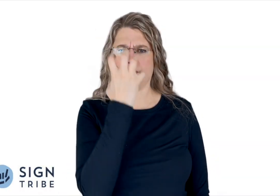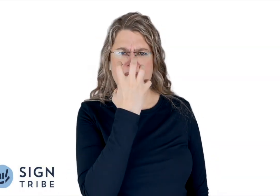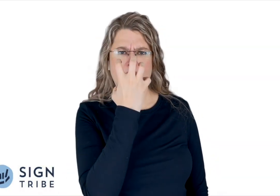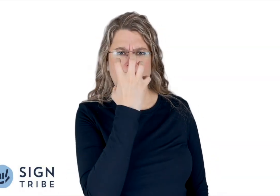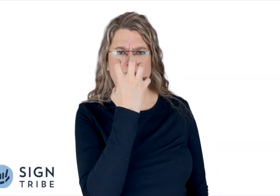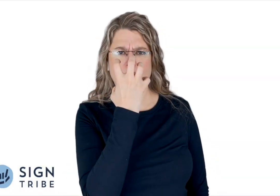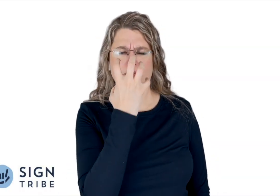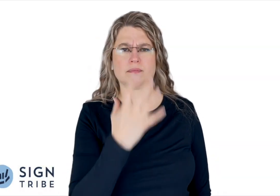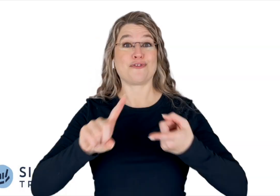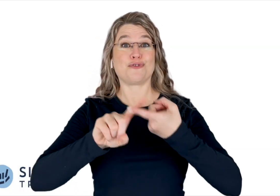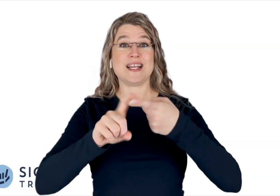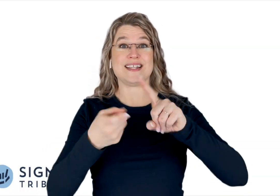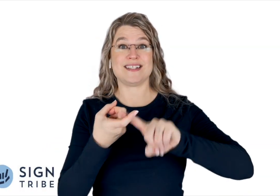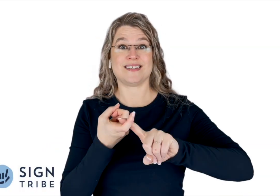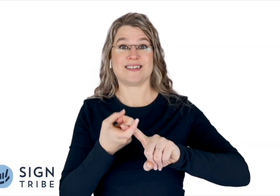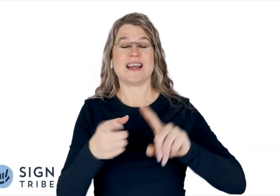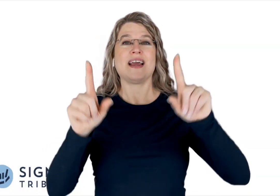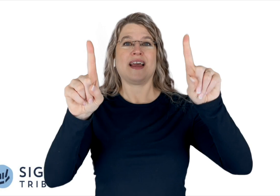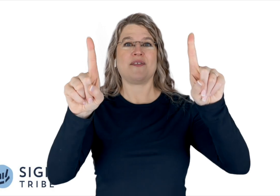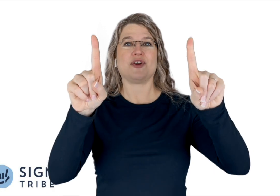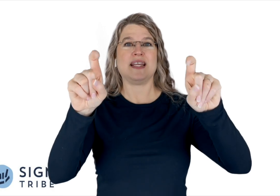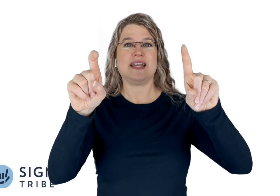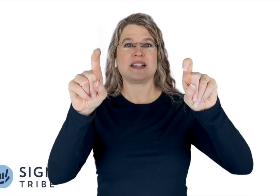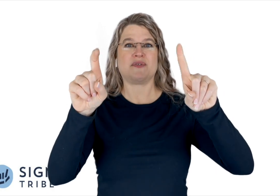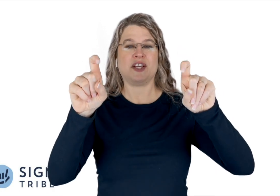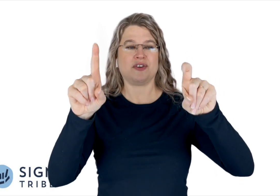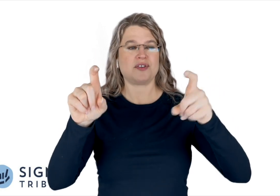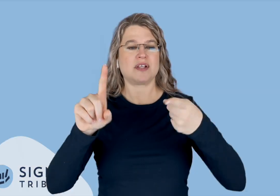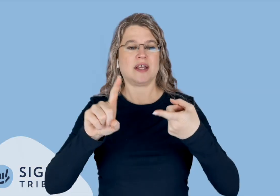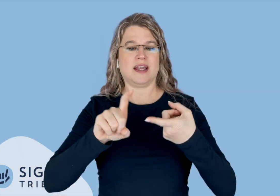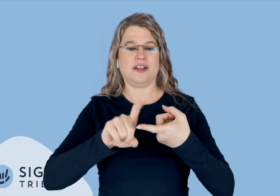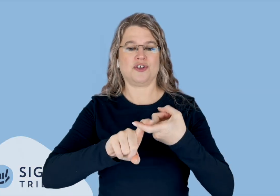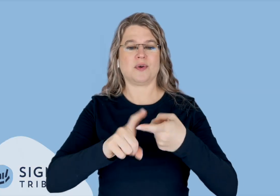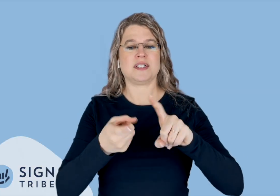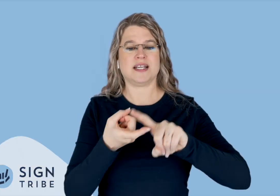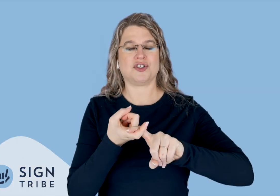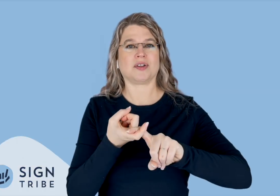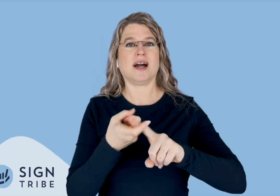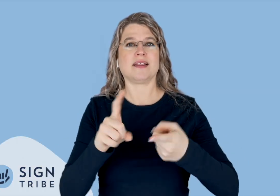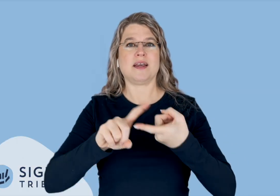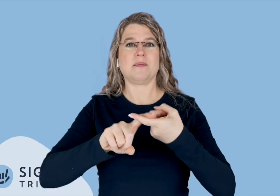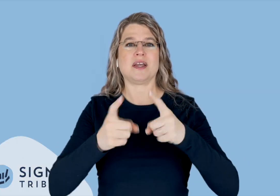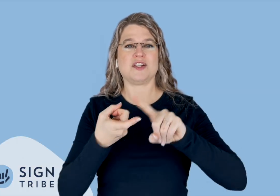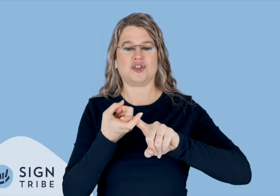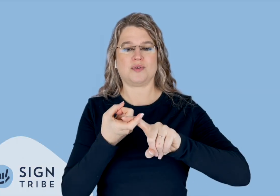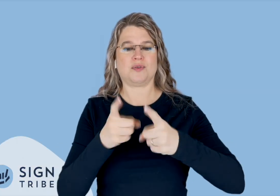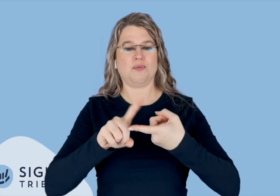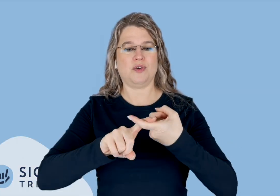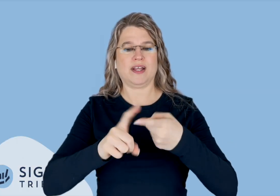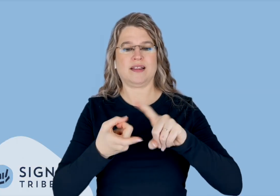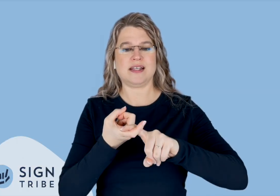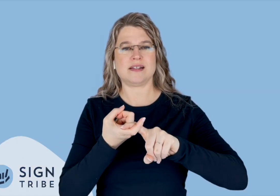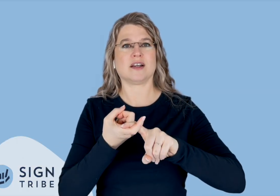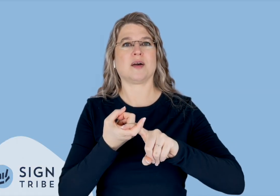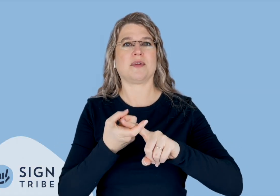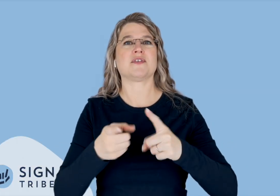Mad. Friend. Have your index fingers, and then you're going to interlock them and move like this a couple of